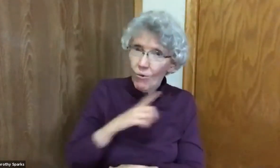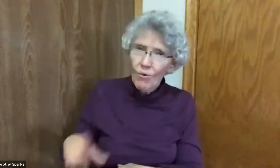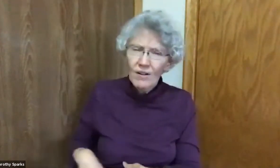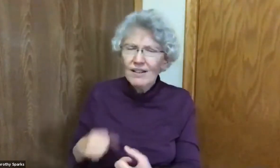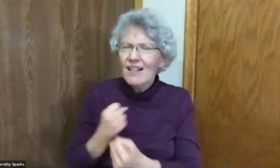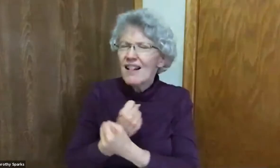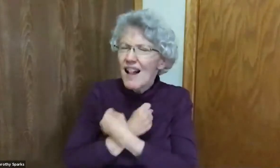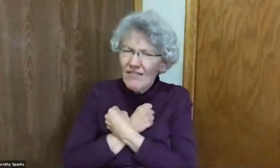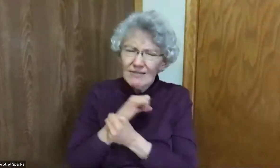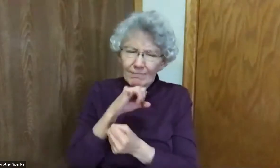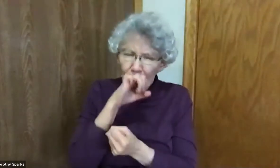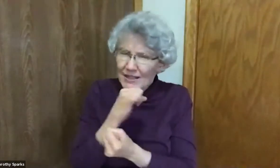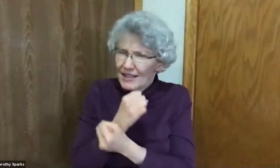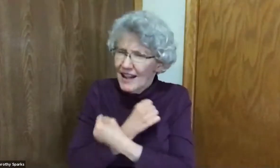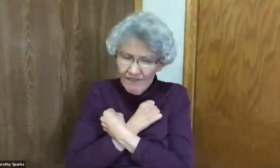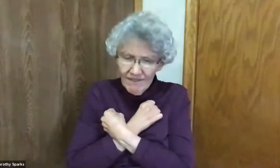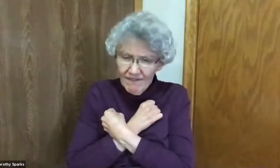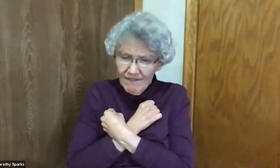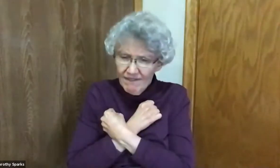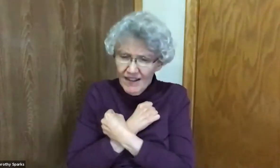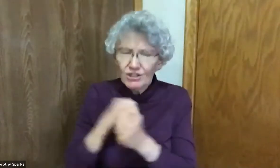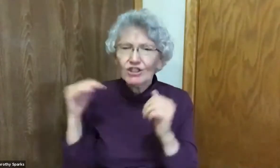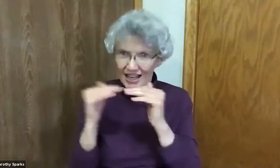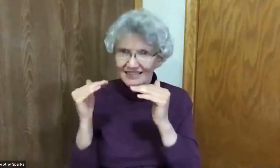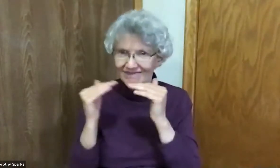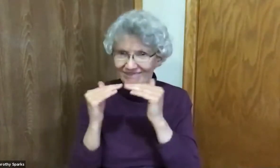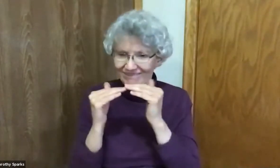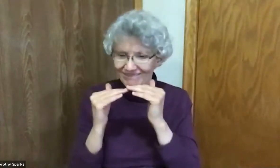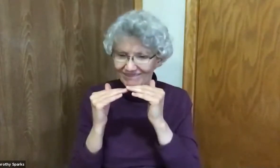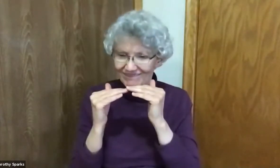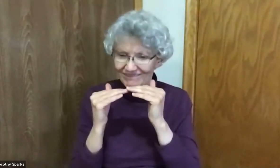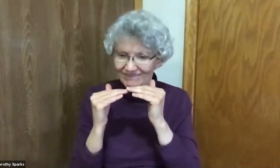Now, they will be greatly blessed and joyful forever.